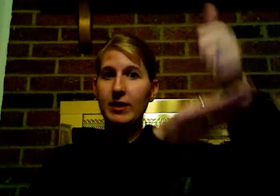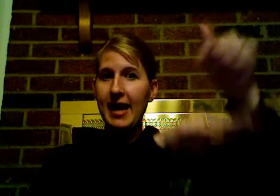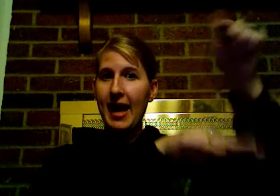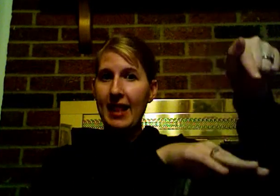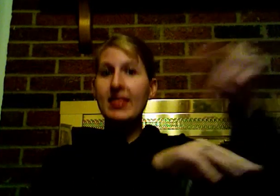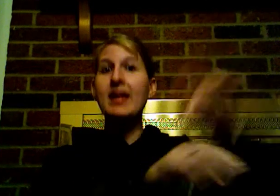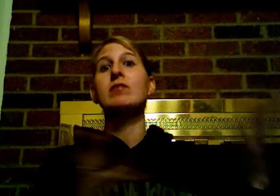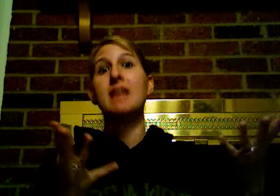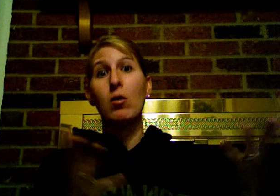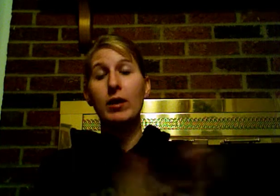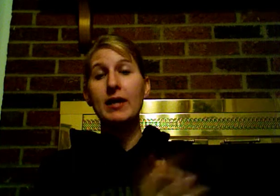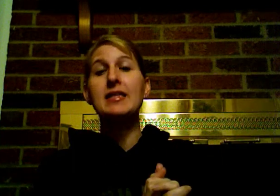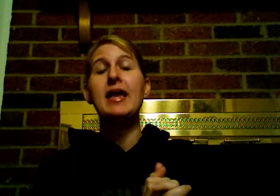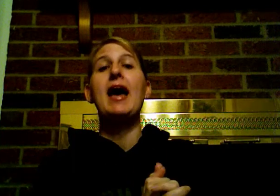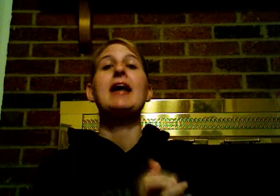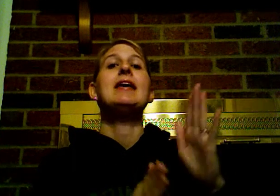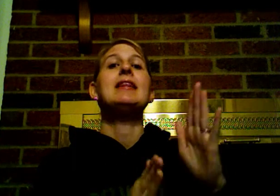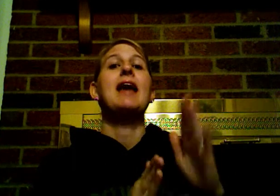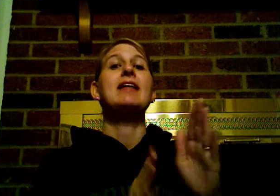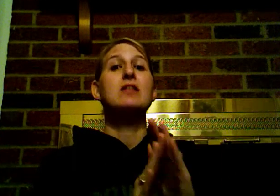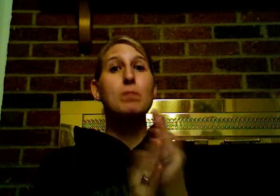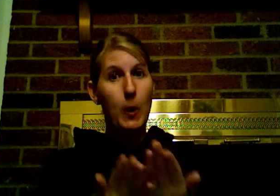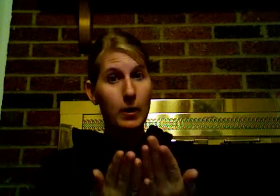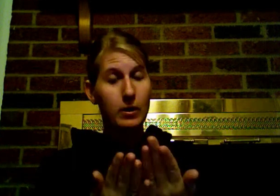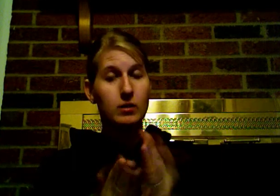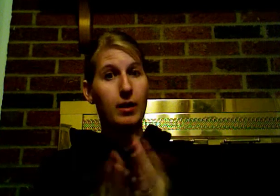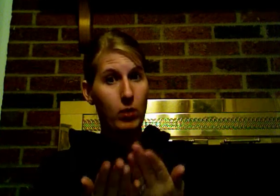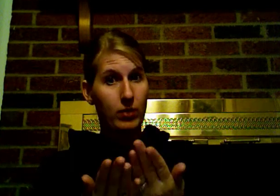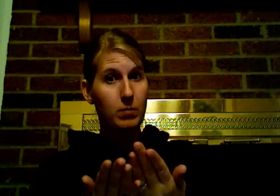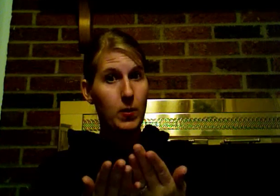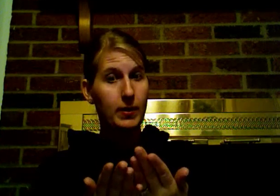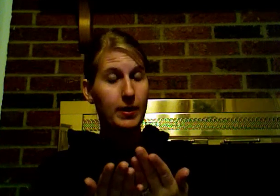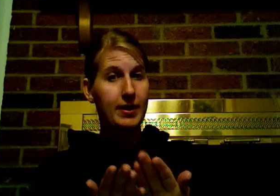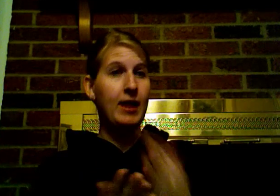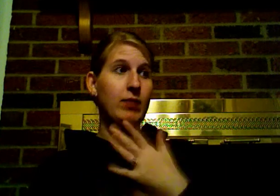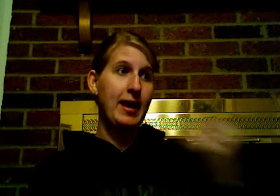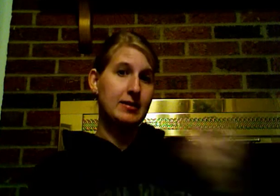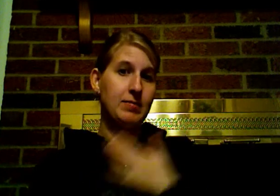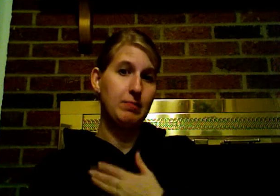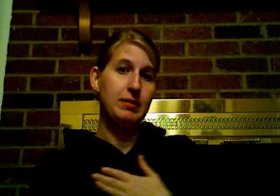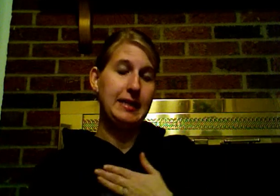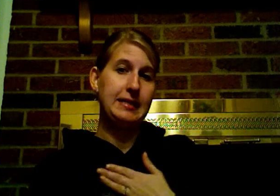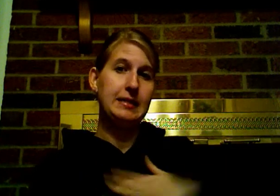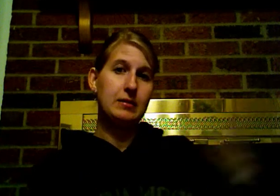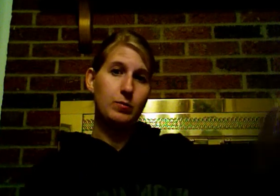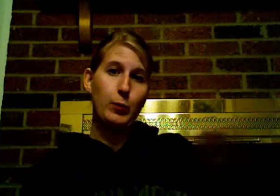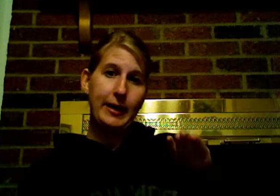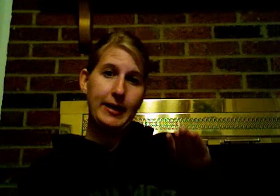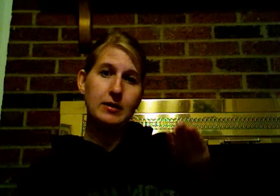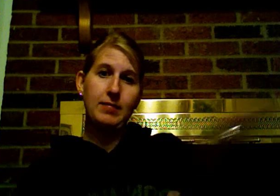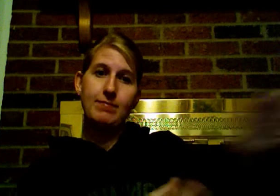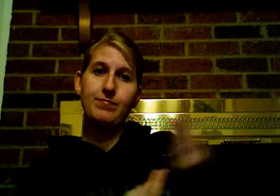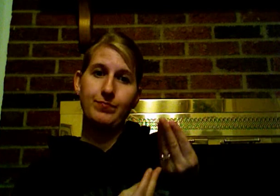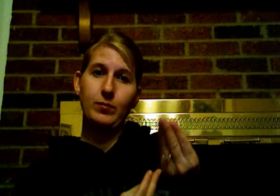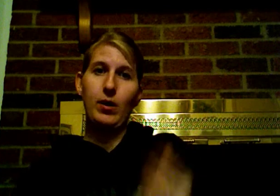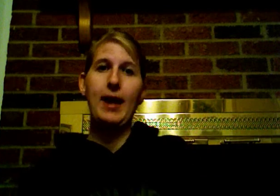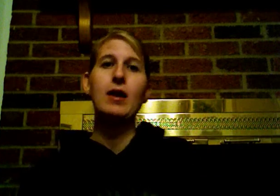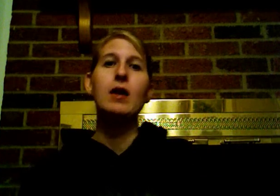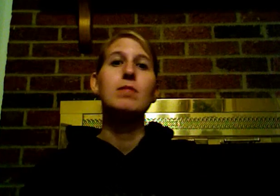at, and then I would tell what is that. That's the book. I want the book. And then I would ask them to please bring it to me. Okay?